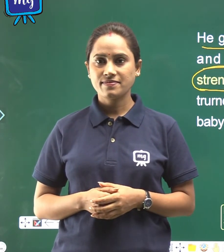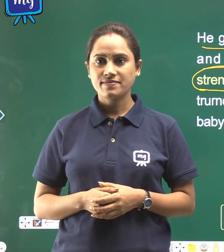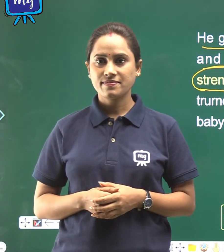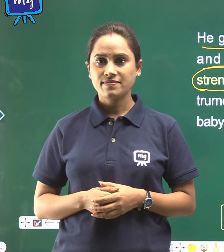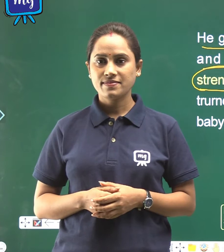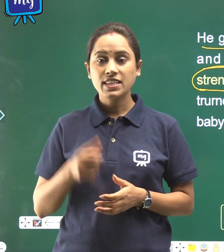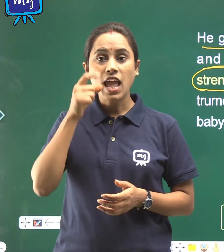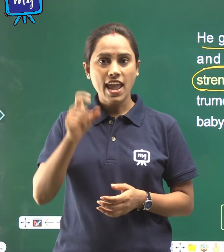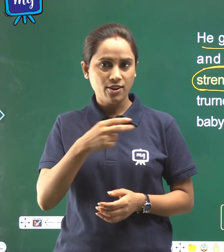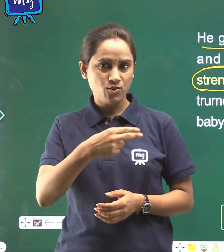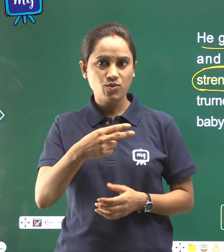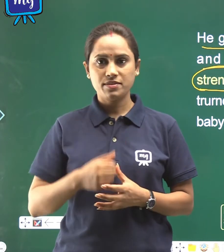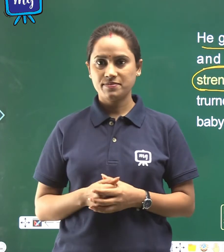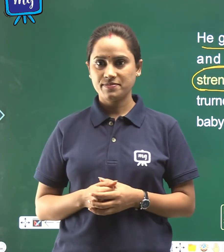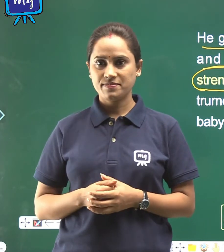Andrew